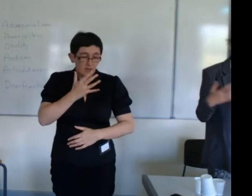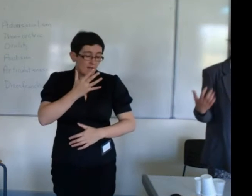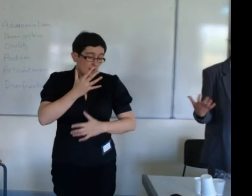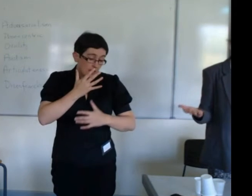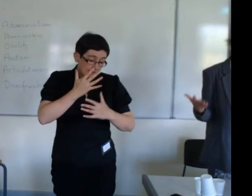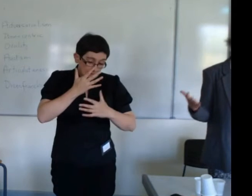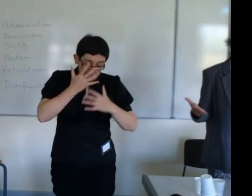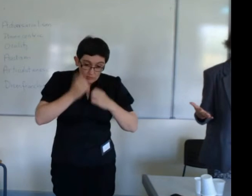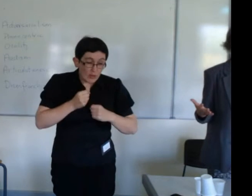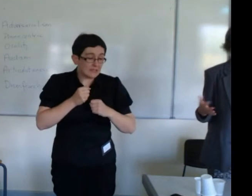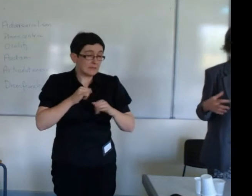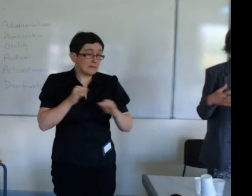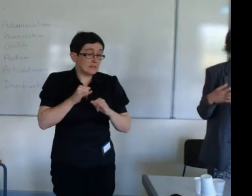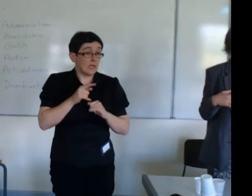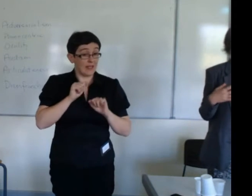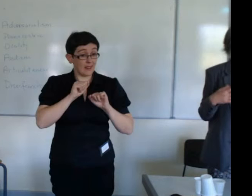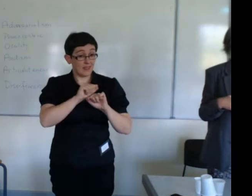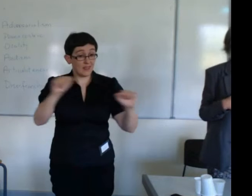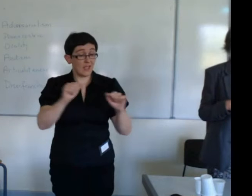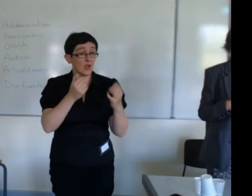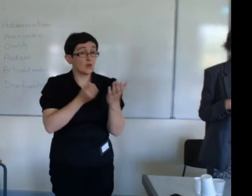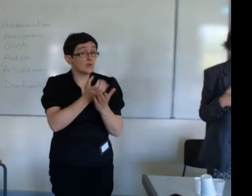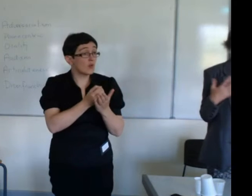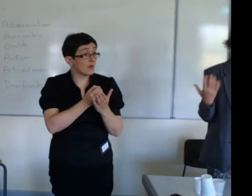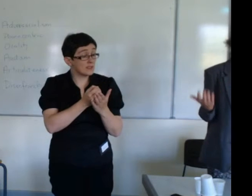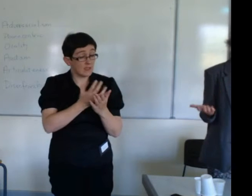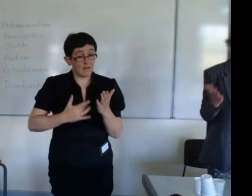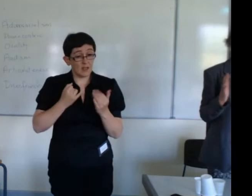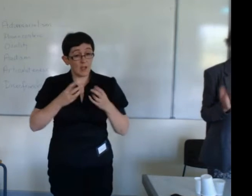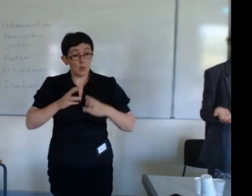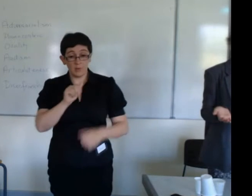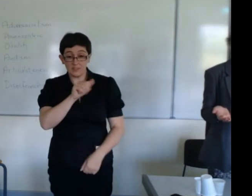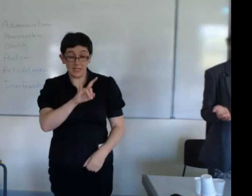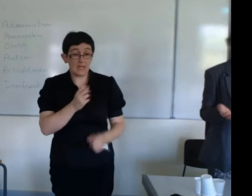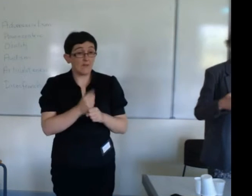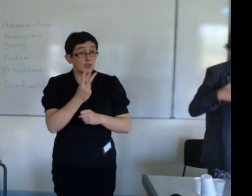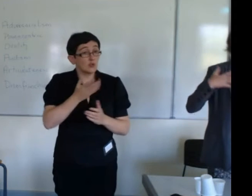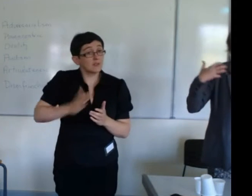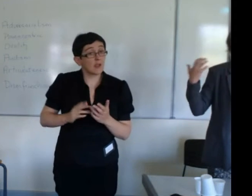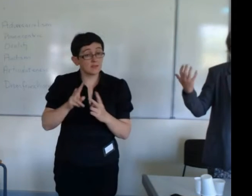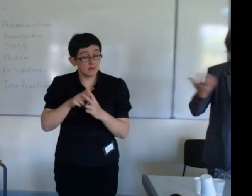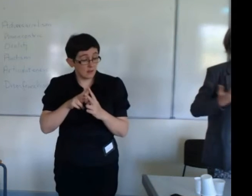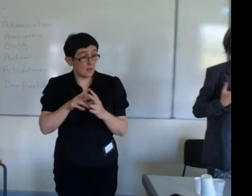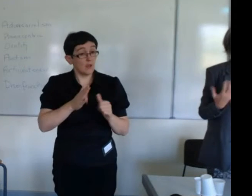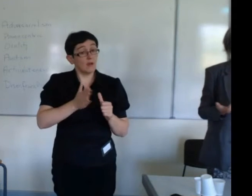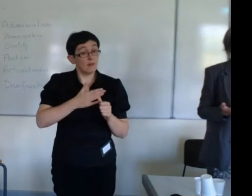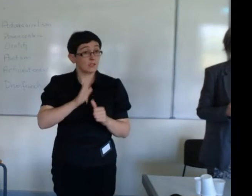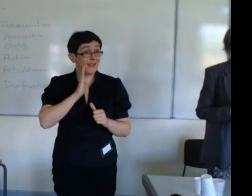from those stories, if you like, the way I see Women's Aid, it's a two-handed organisation. And we listen to what's going on the